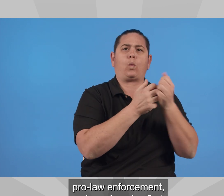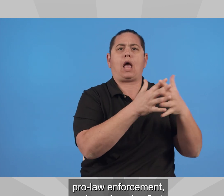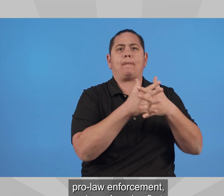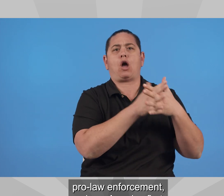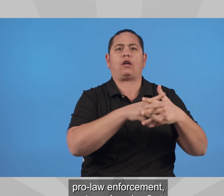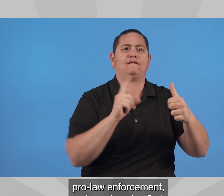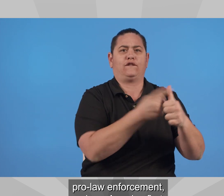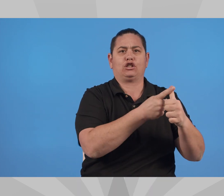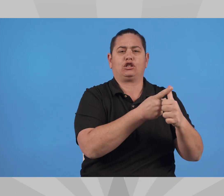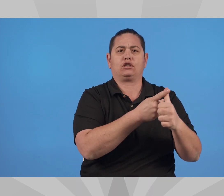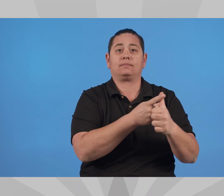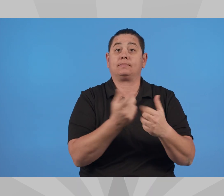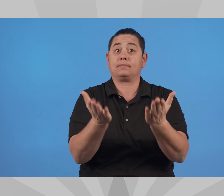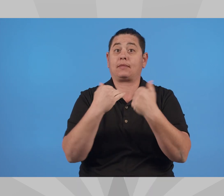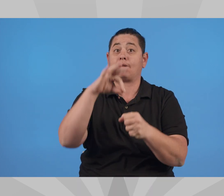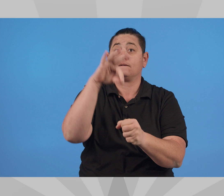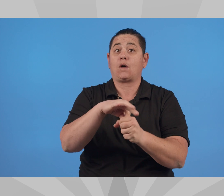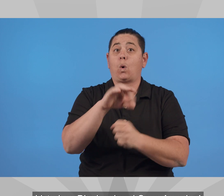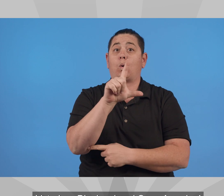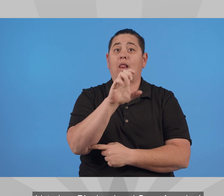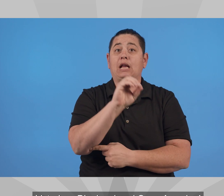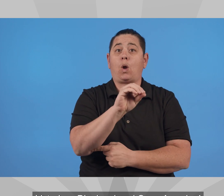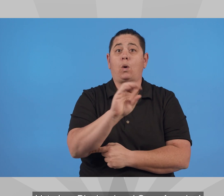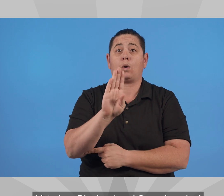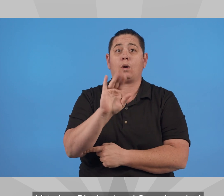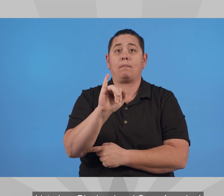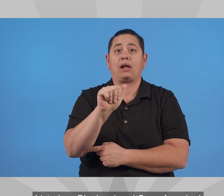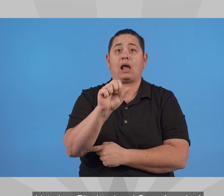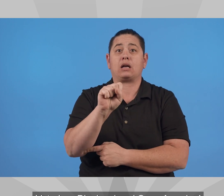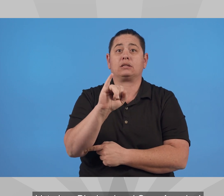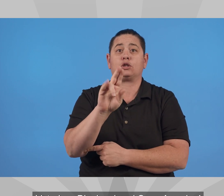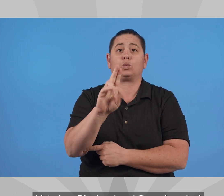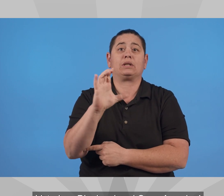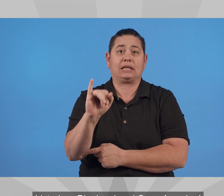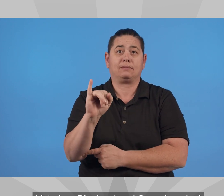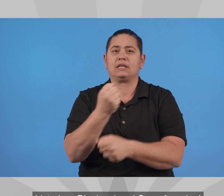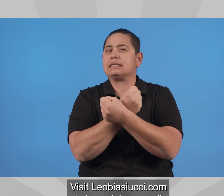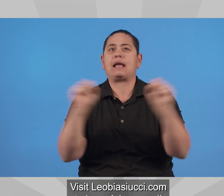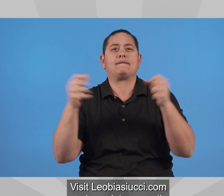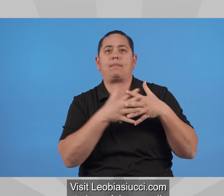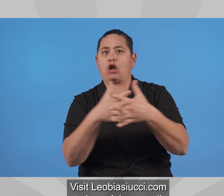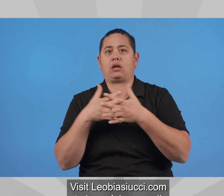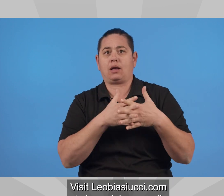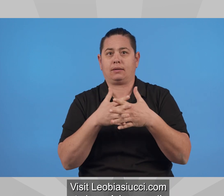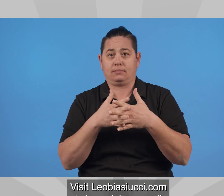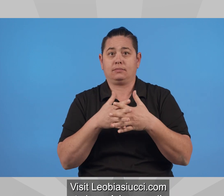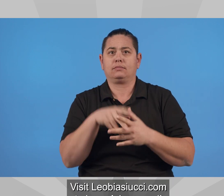pro-America first. Vote Leo Biasiucci and save America. Visit leobiasiucci.com